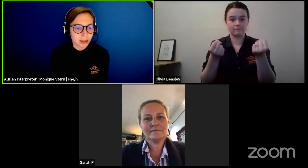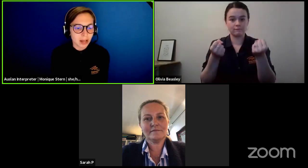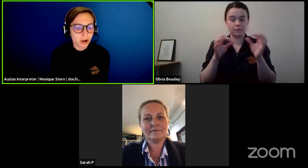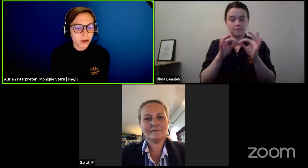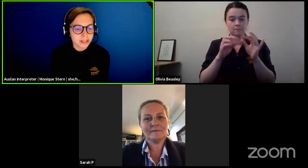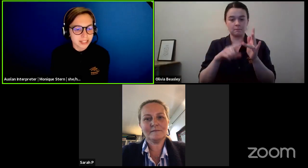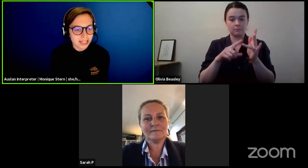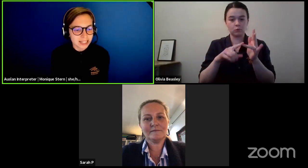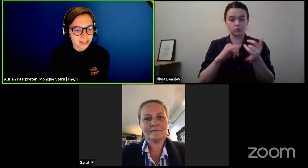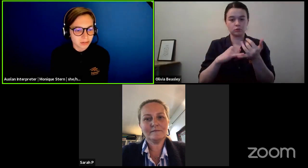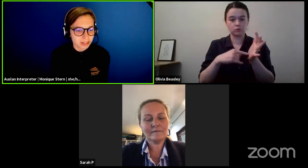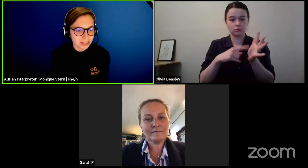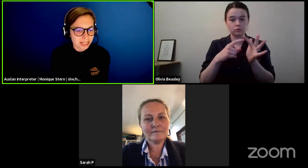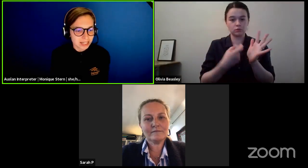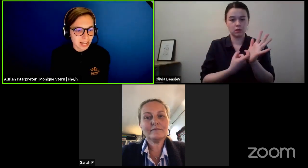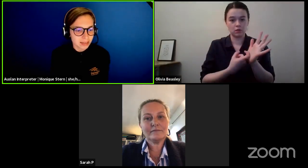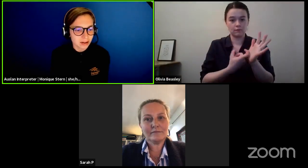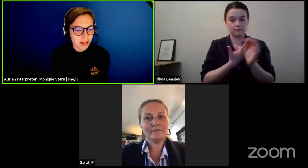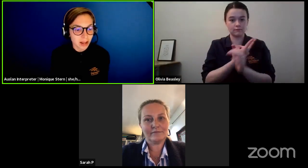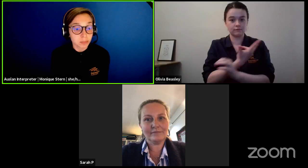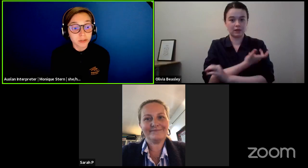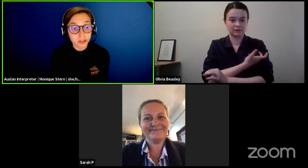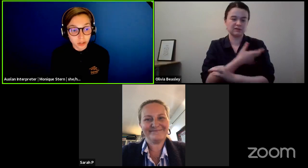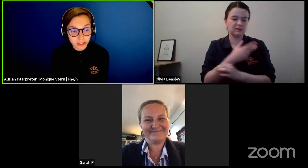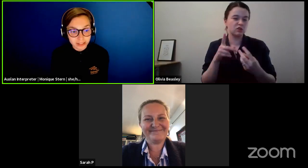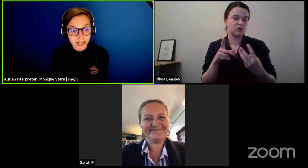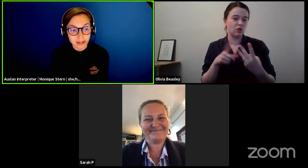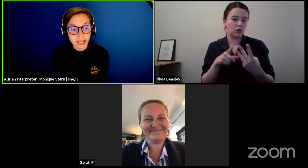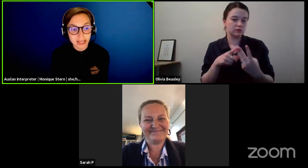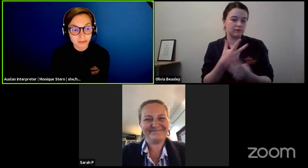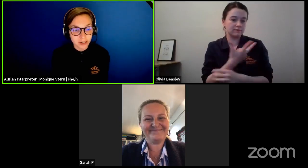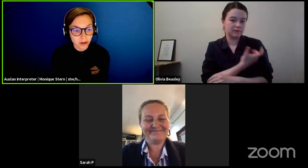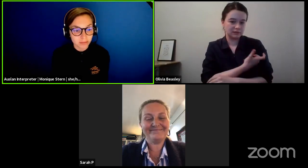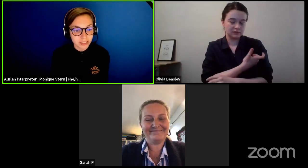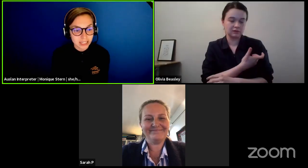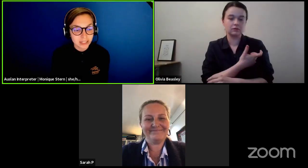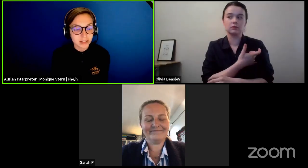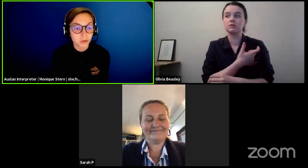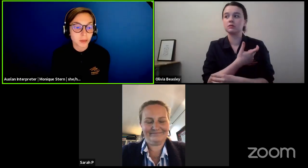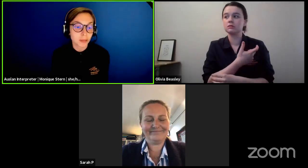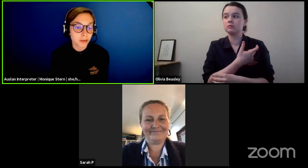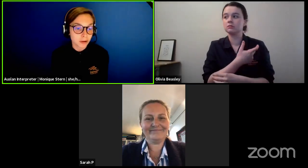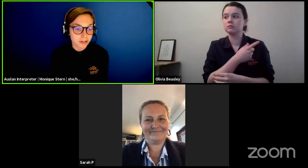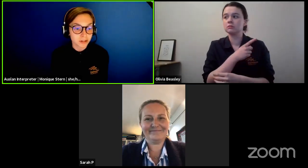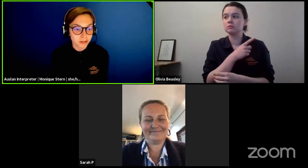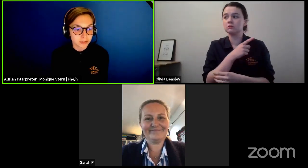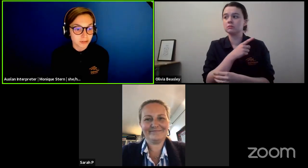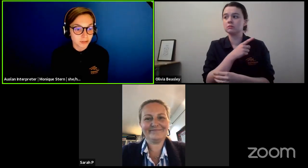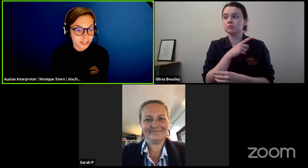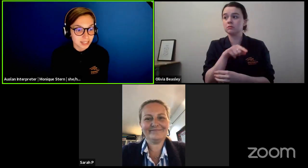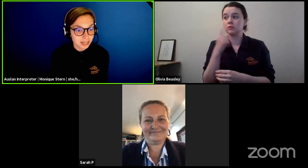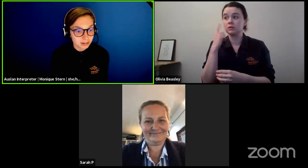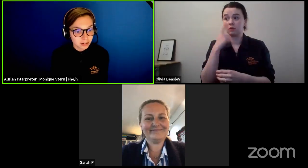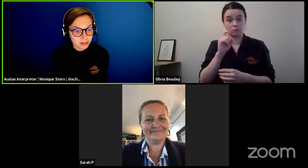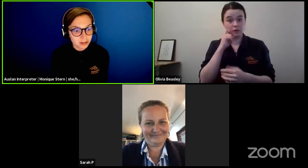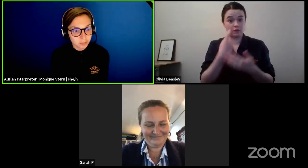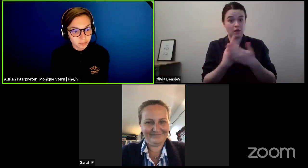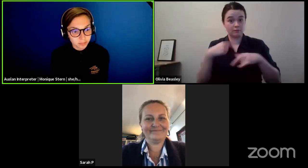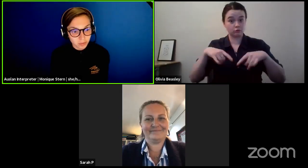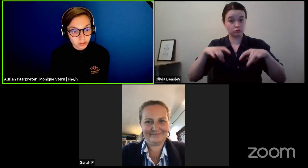So talking about overseas, obviously now there are booster shots that are being given overseas, or the third dose of the